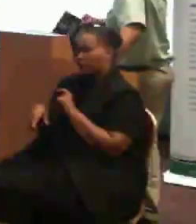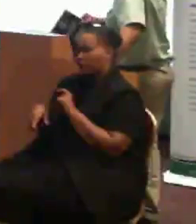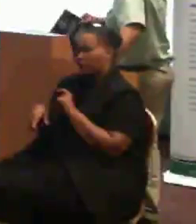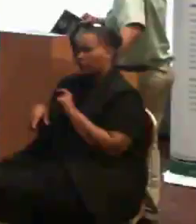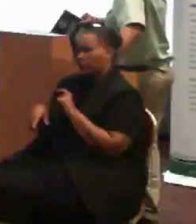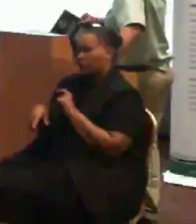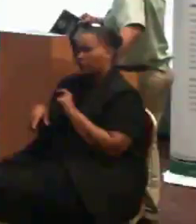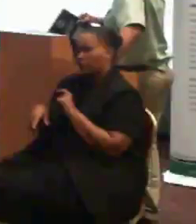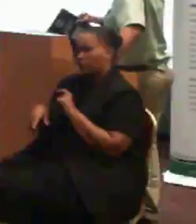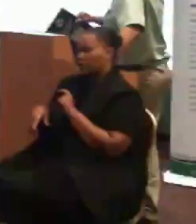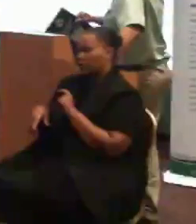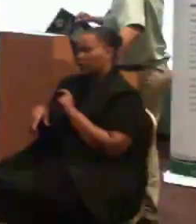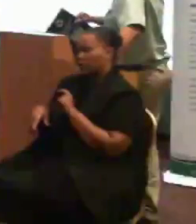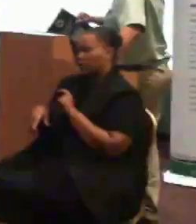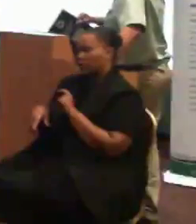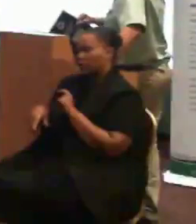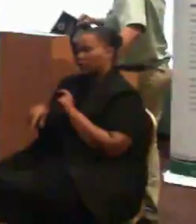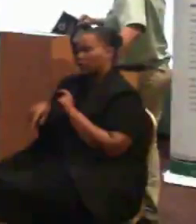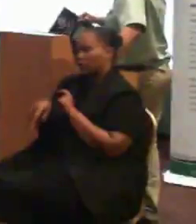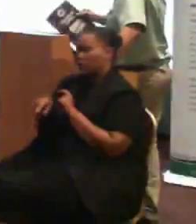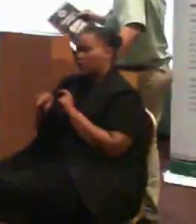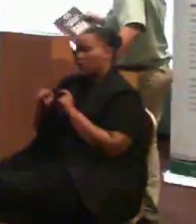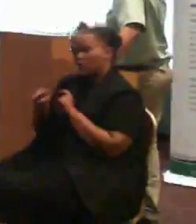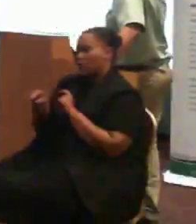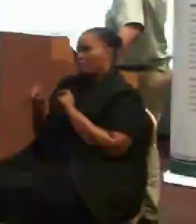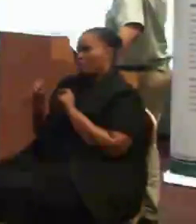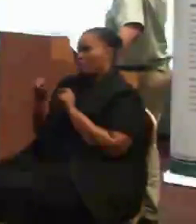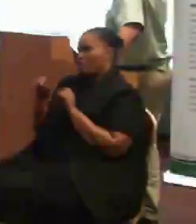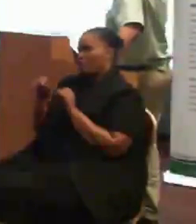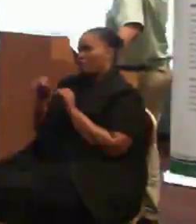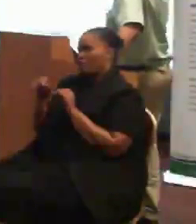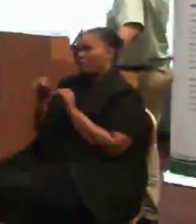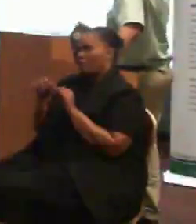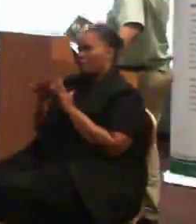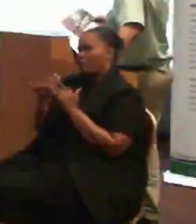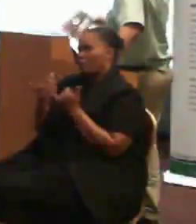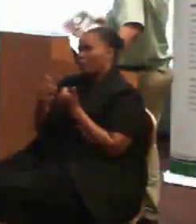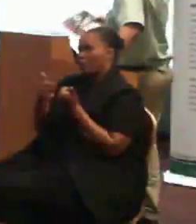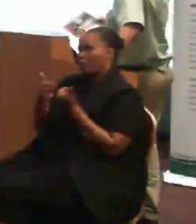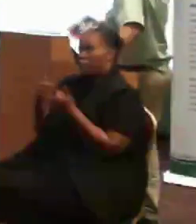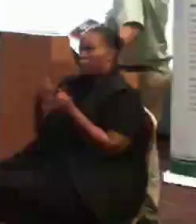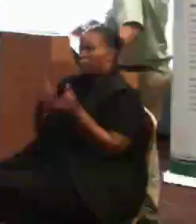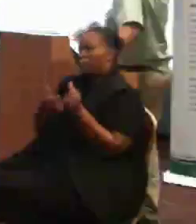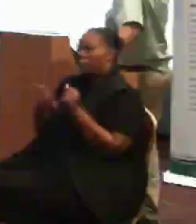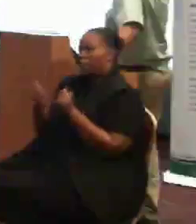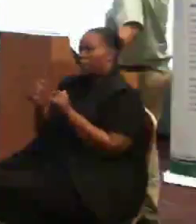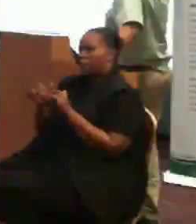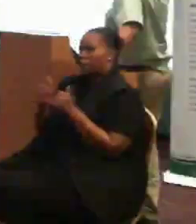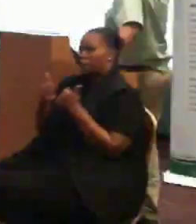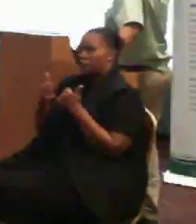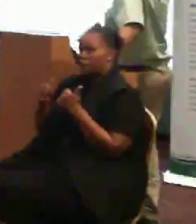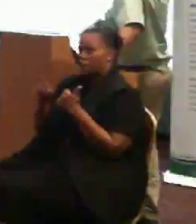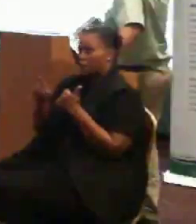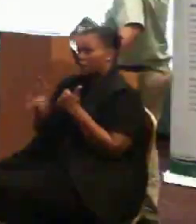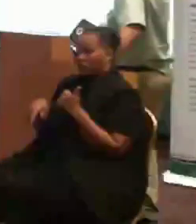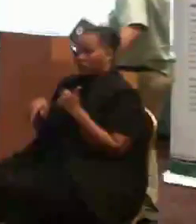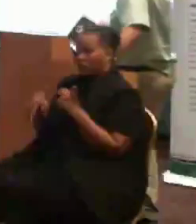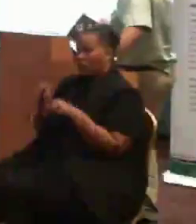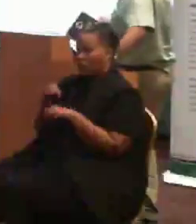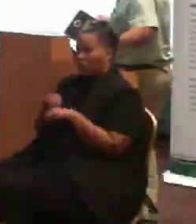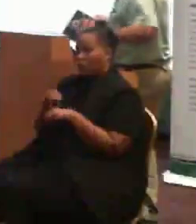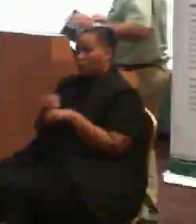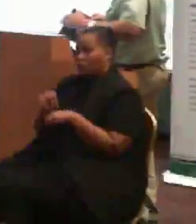once a cost-effective company cost-effective again. We have to solve this problem within Eskom,